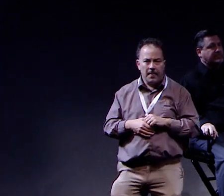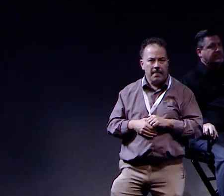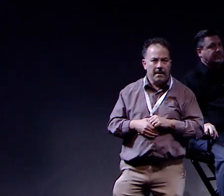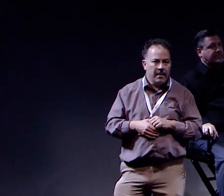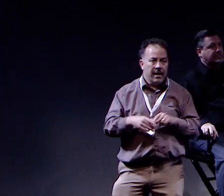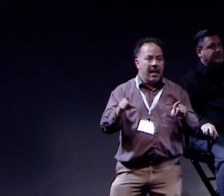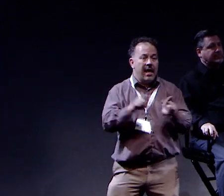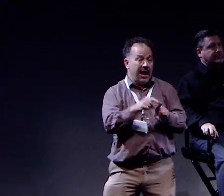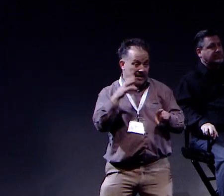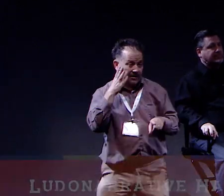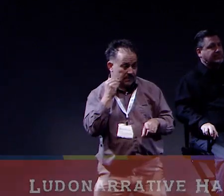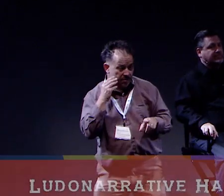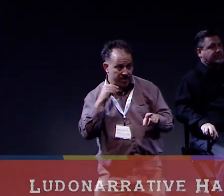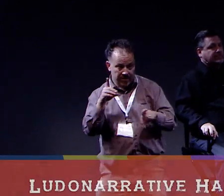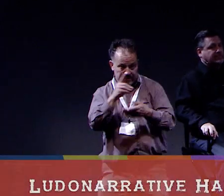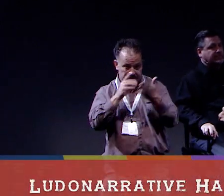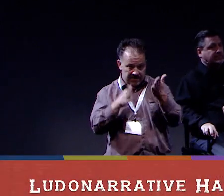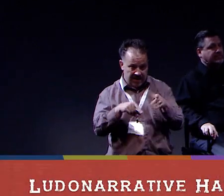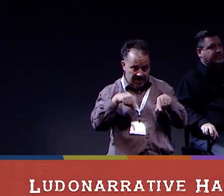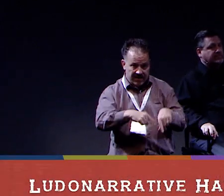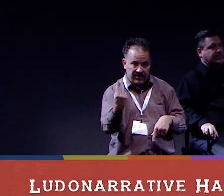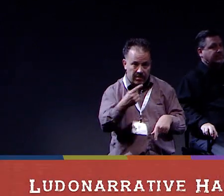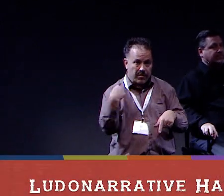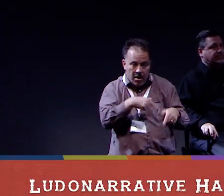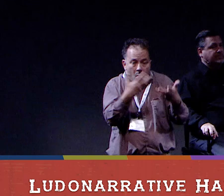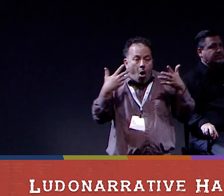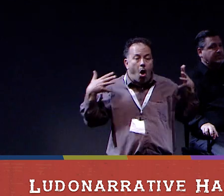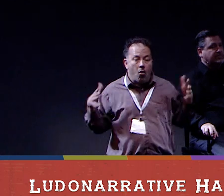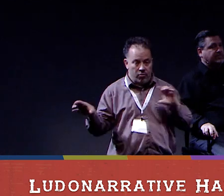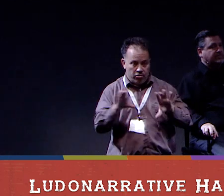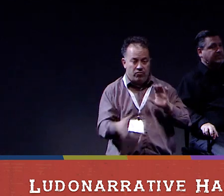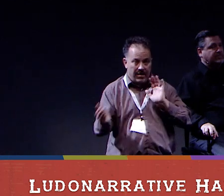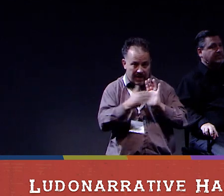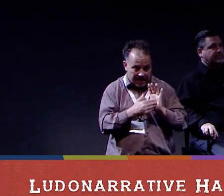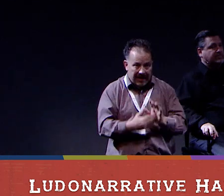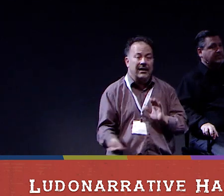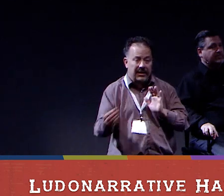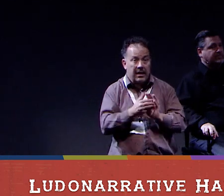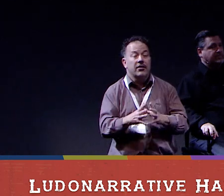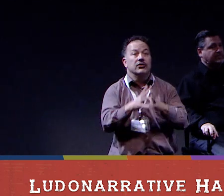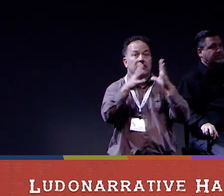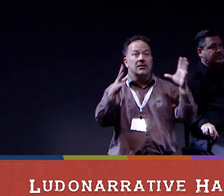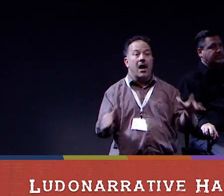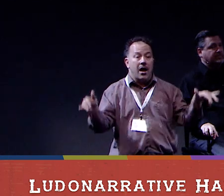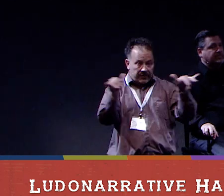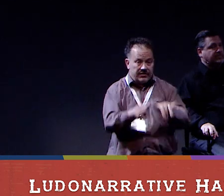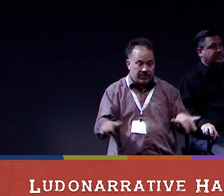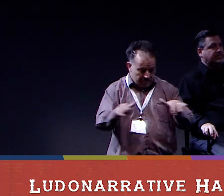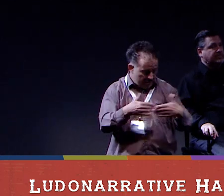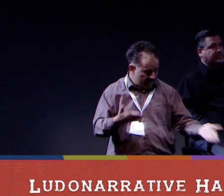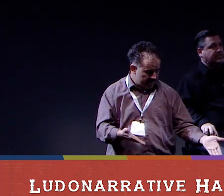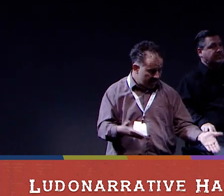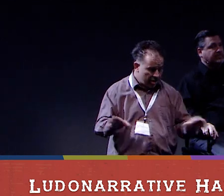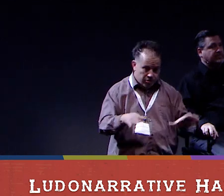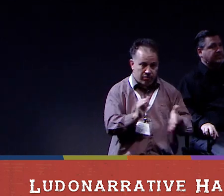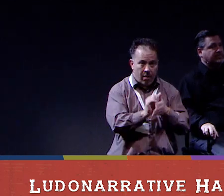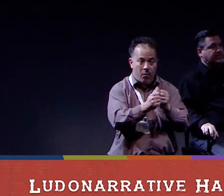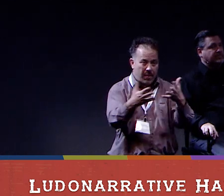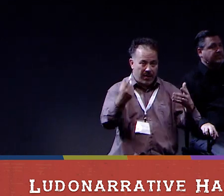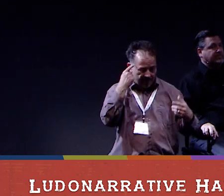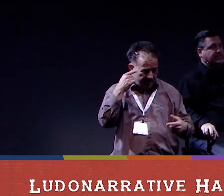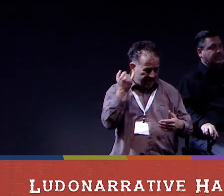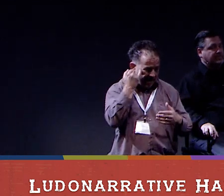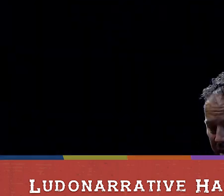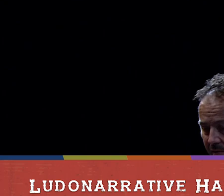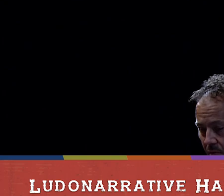As experienced designers, this is actually something that we're already doing. Again, there are a lot of similarities here. And we do it without even thinking. If a ride takes